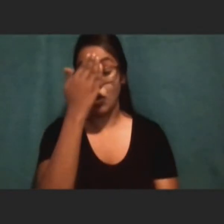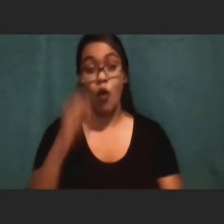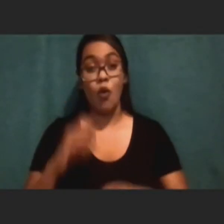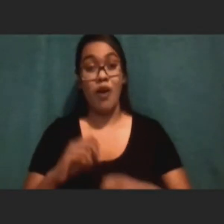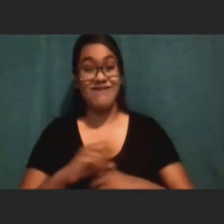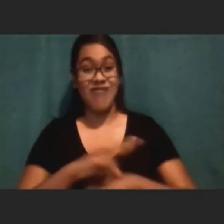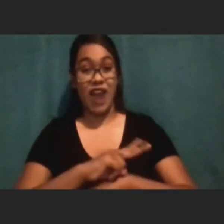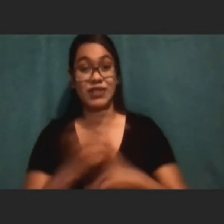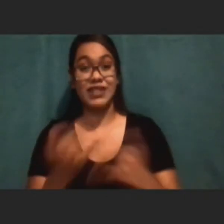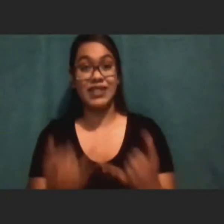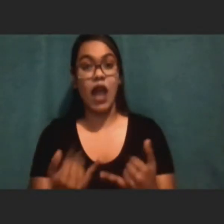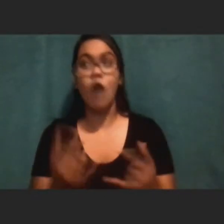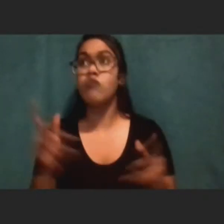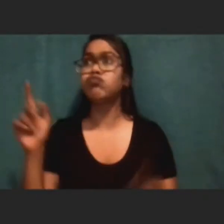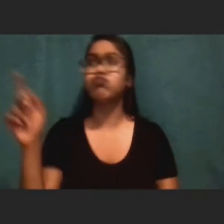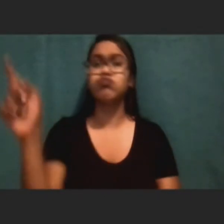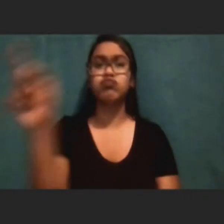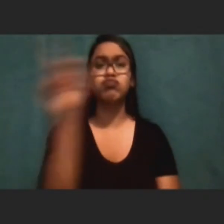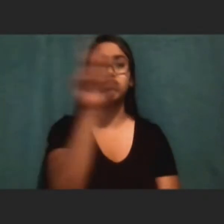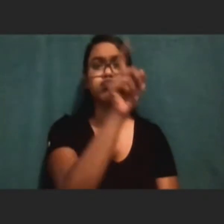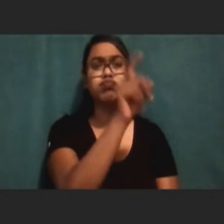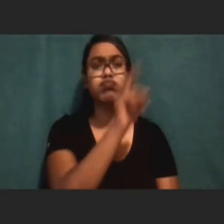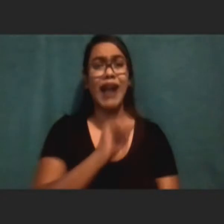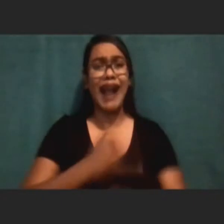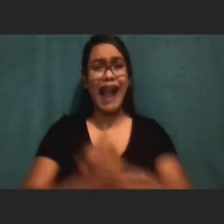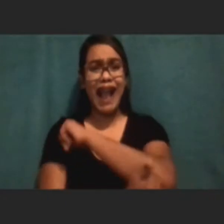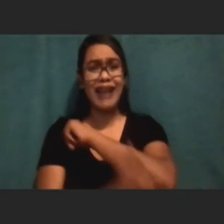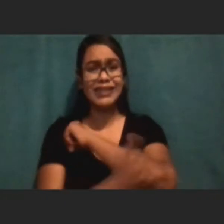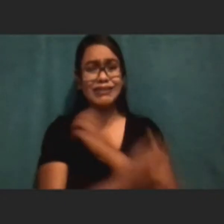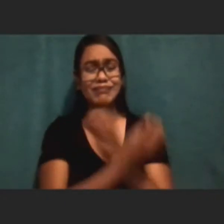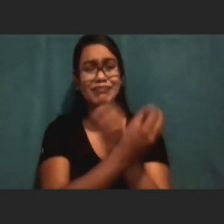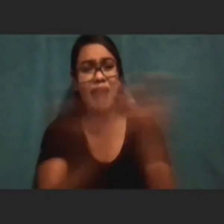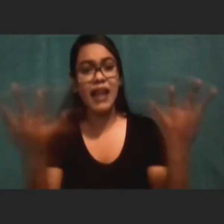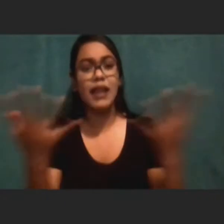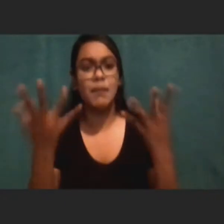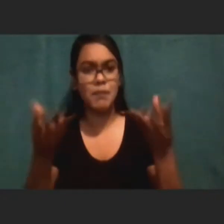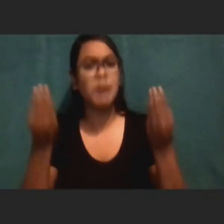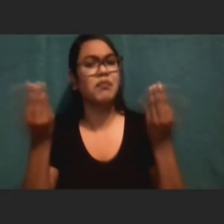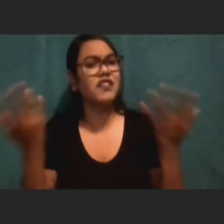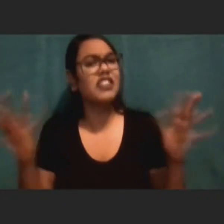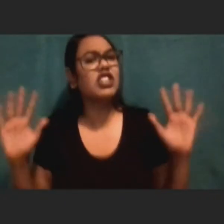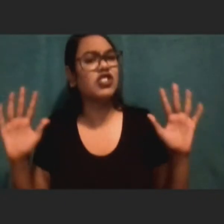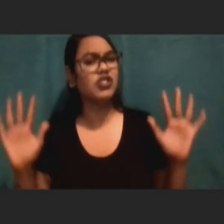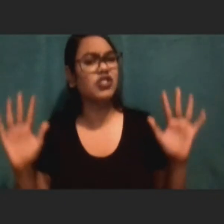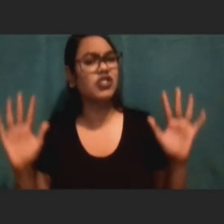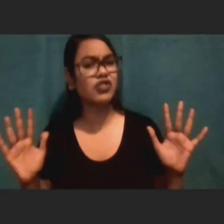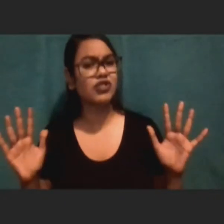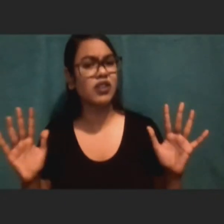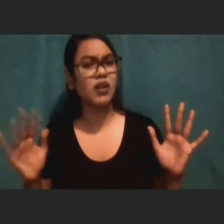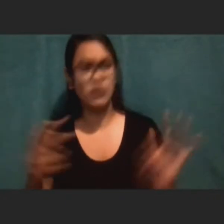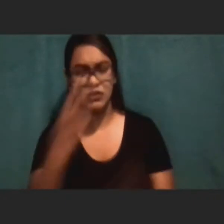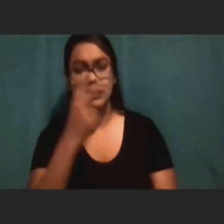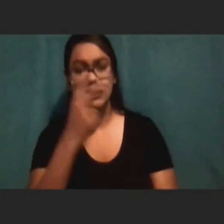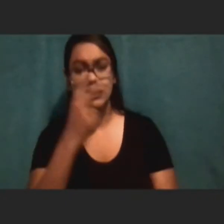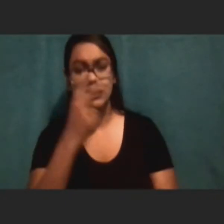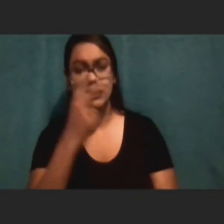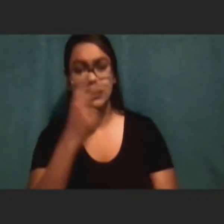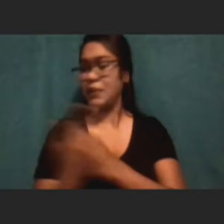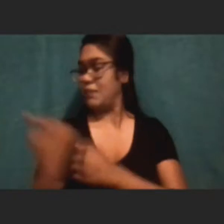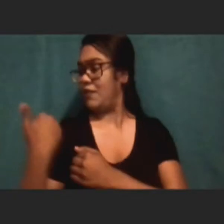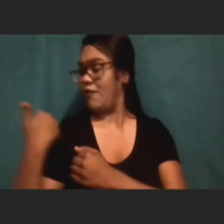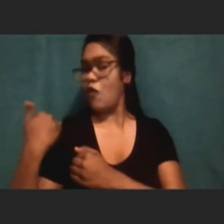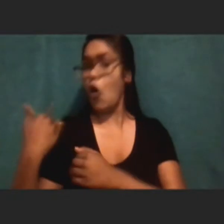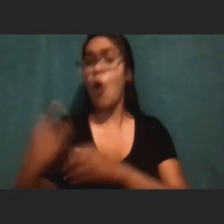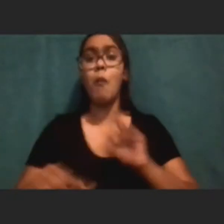also, as we can see, even after this announcement, as it has happened before, positive tests of the